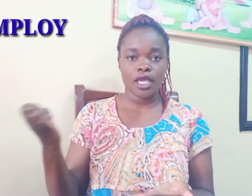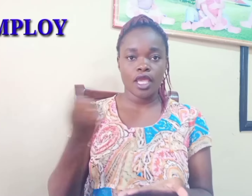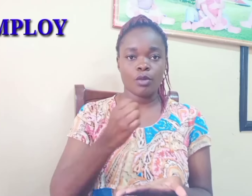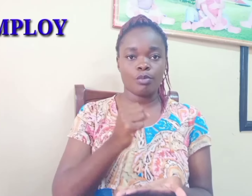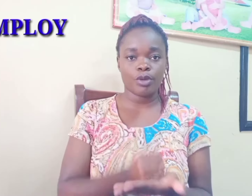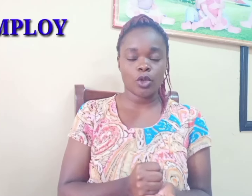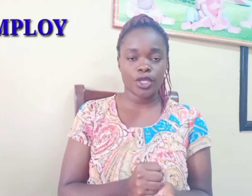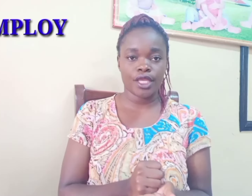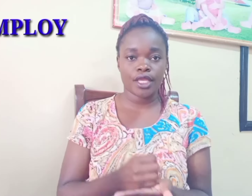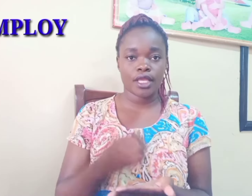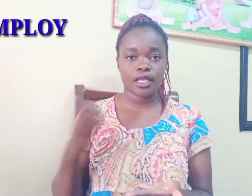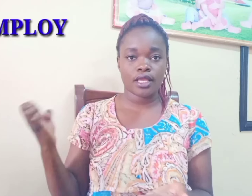Employ.